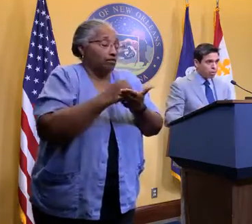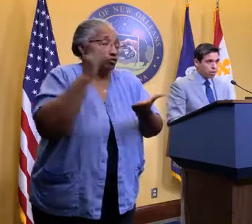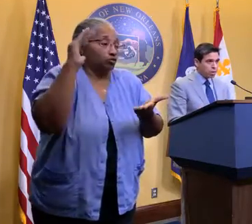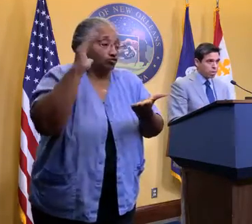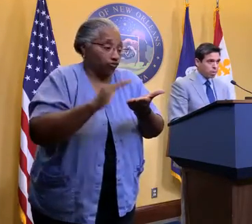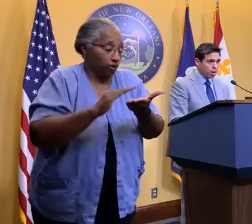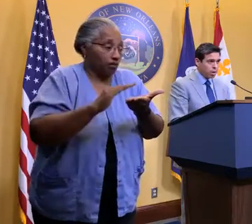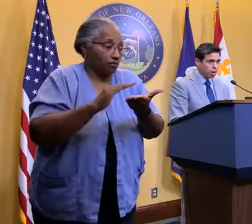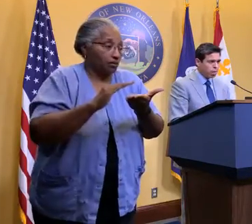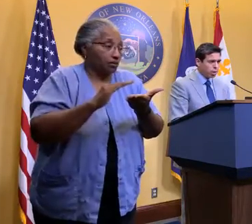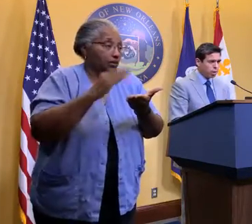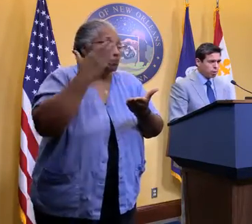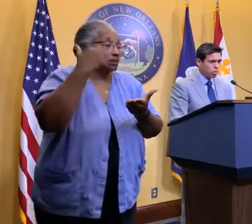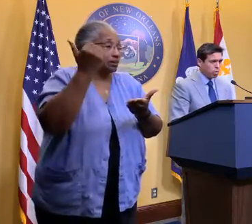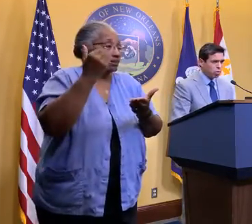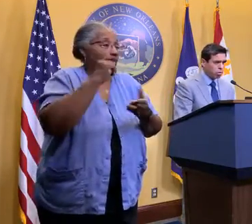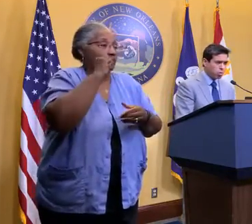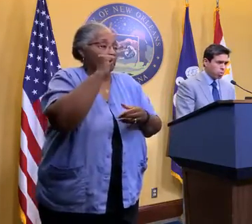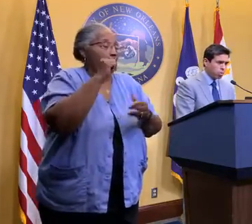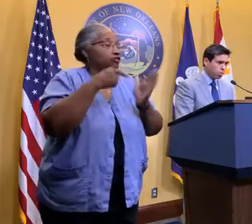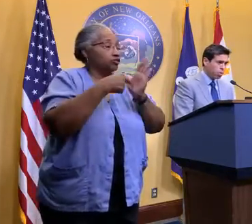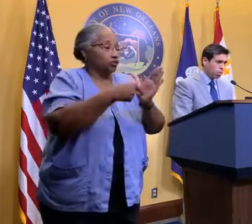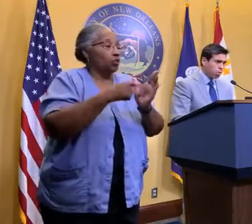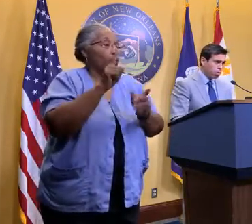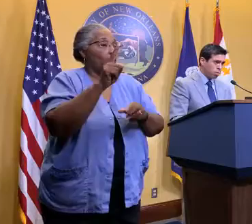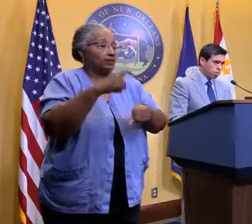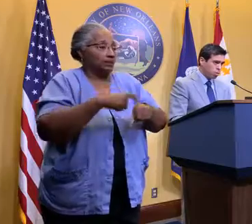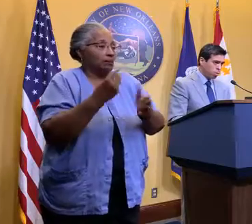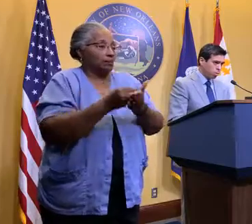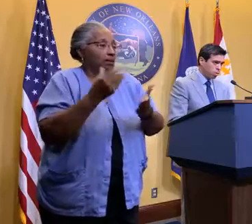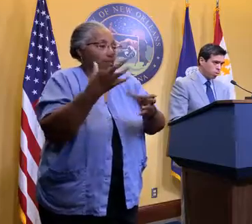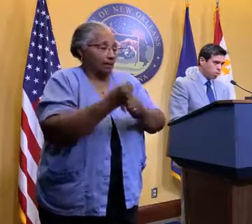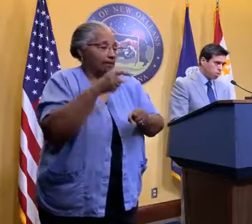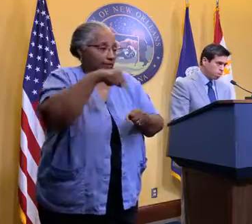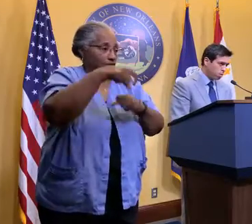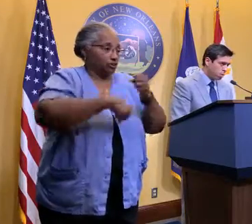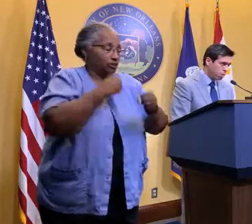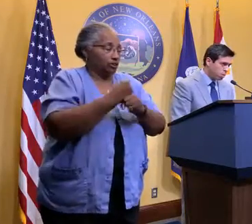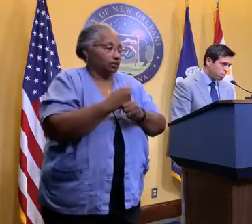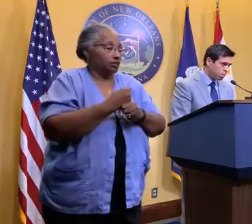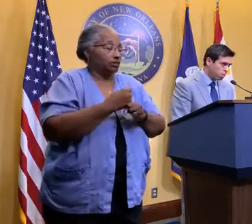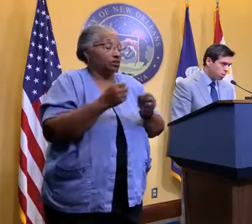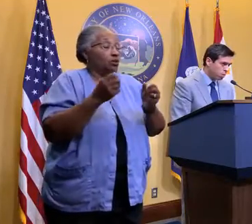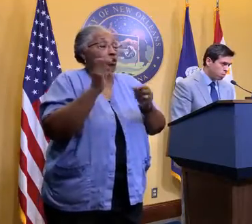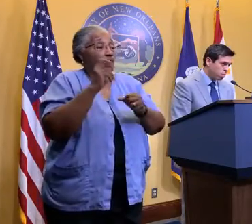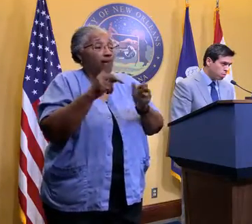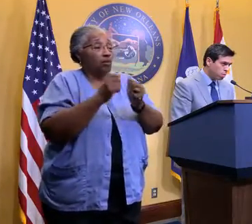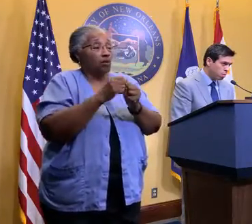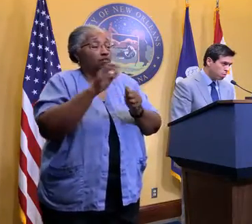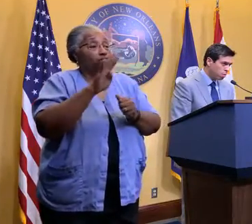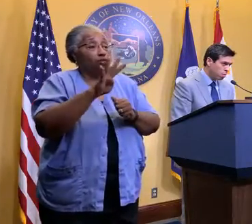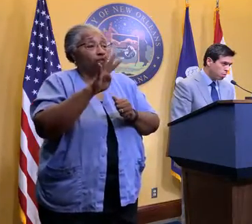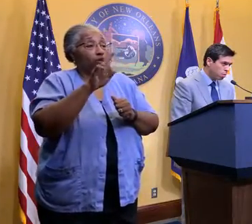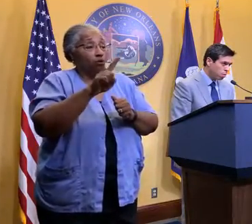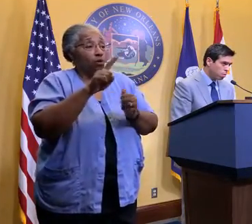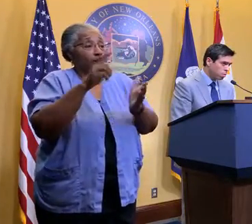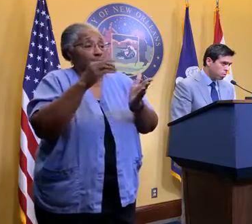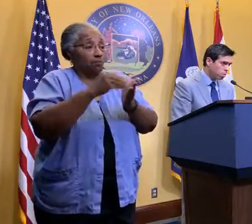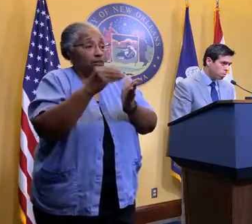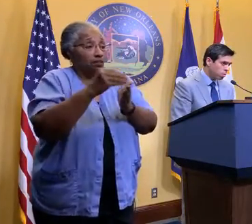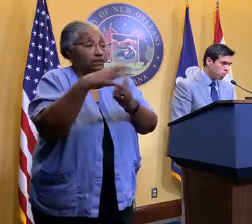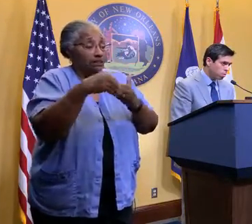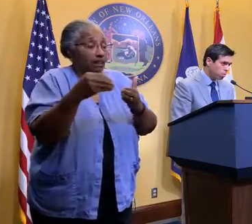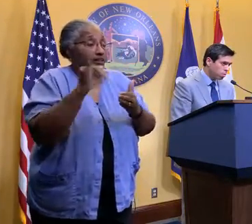saw, absent of the one-time money. I hope that answers your question. Yeah, and so that $41 million figure, does that include both the $60